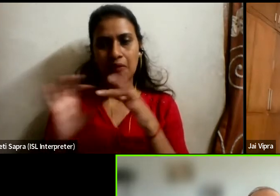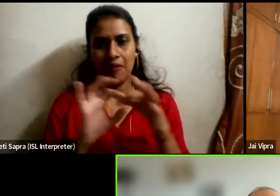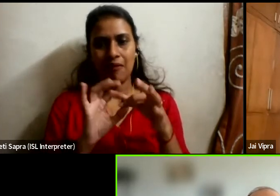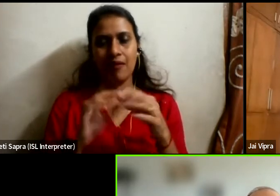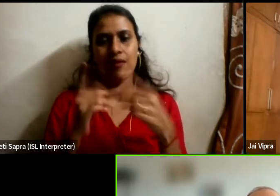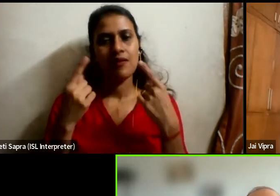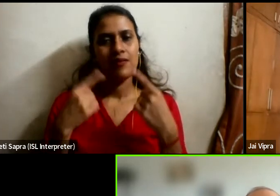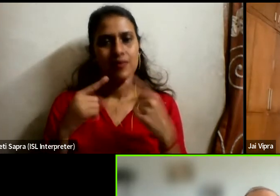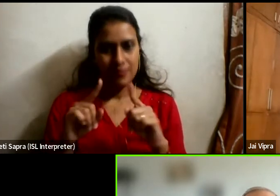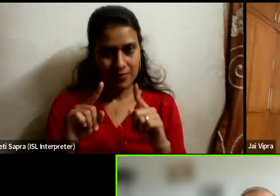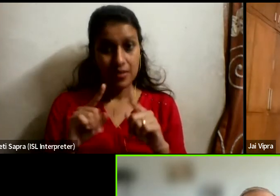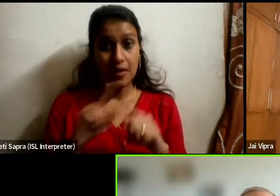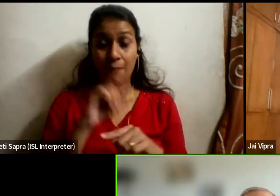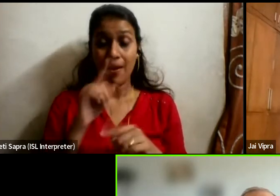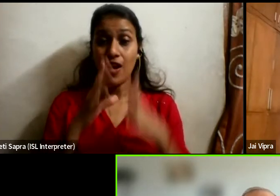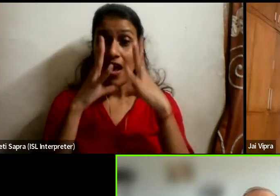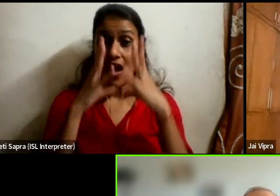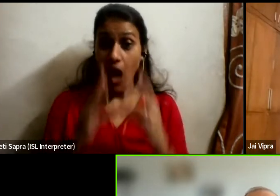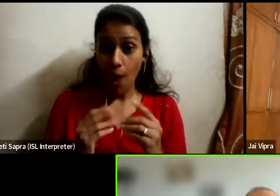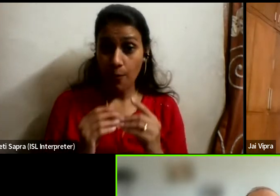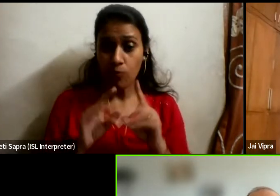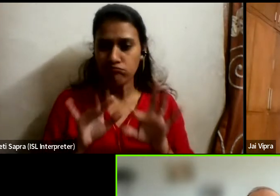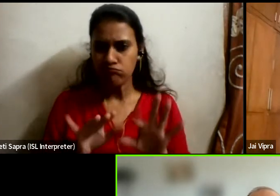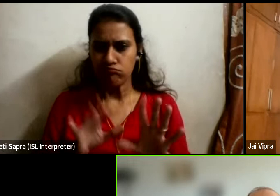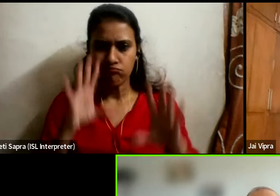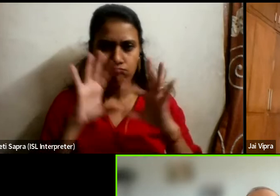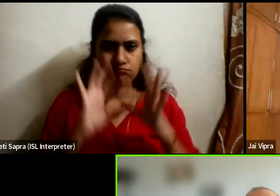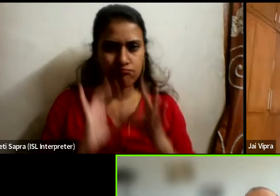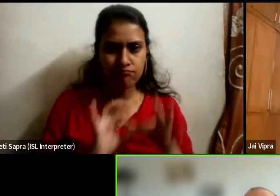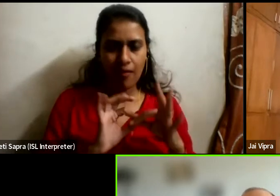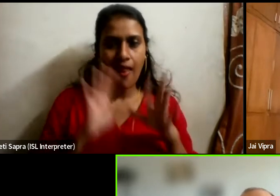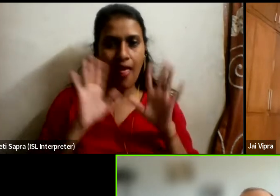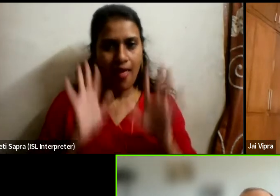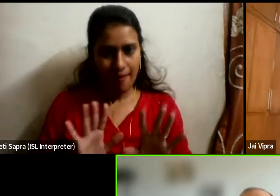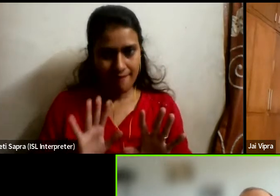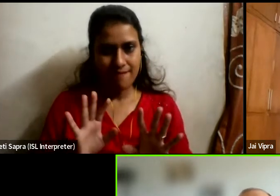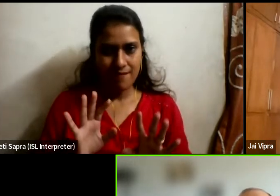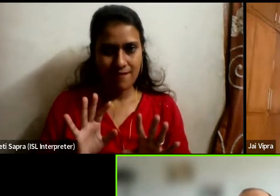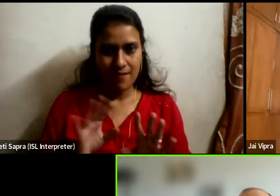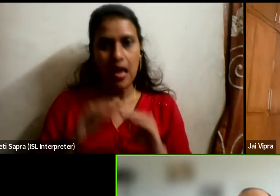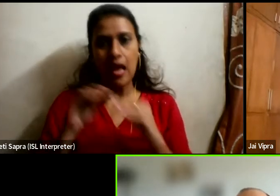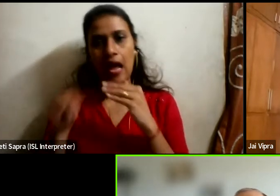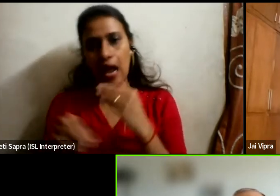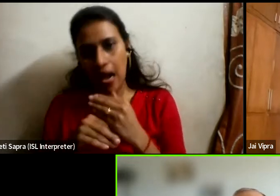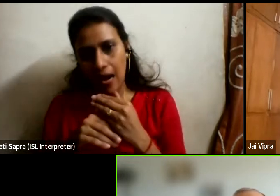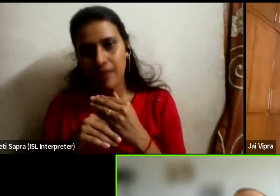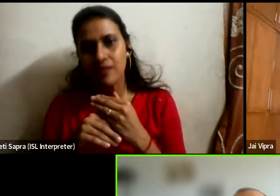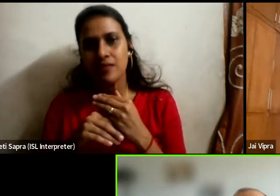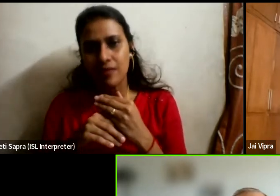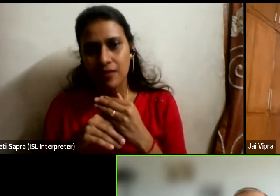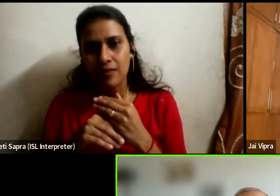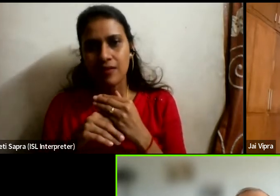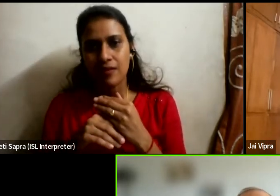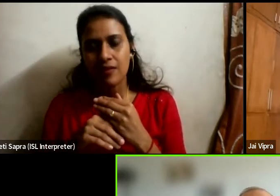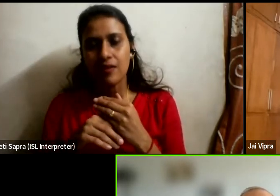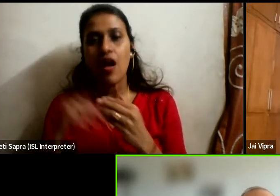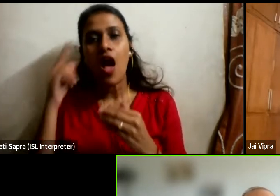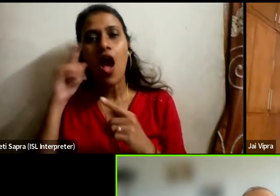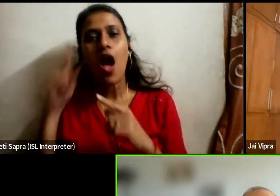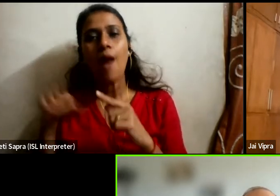also computed aspects of data in the sense of additional things that are inferred about a